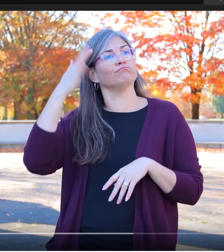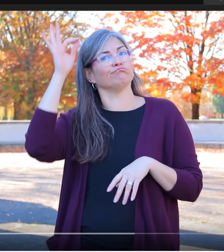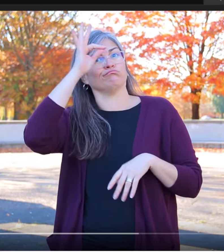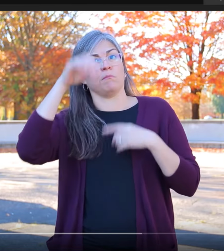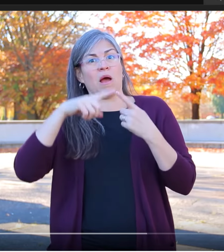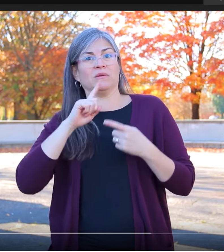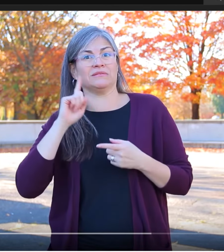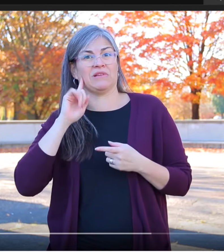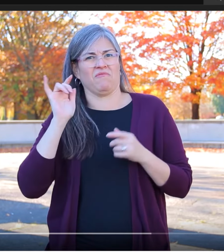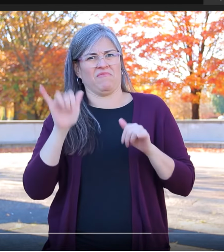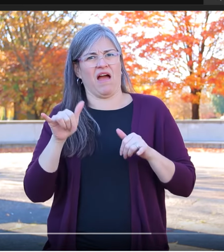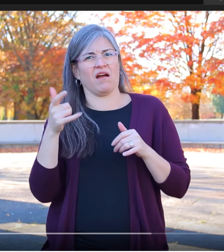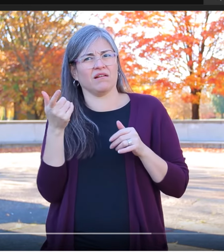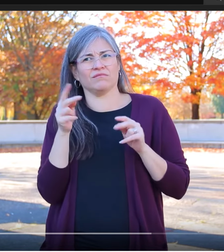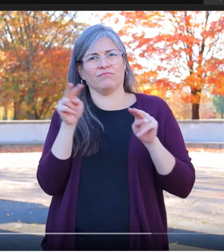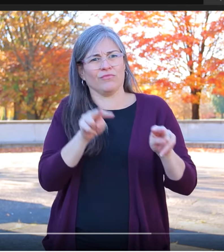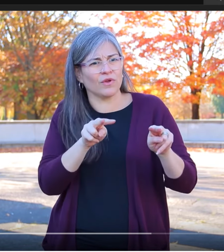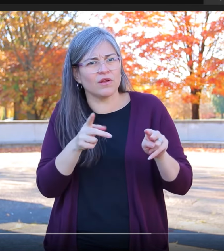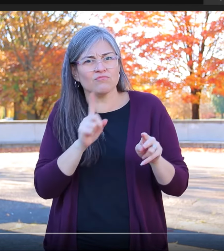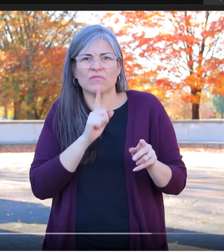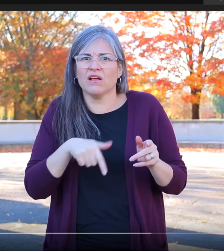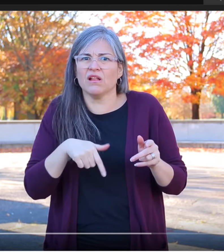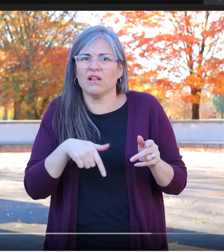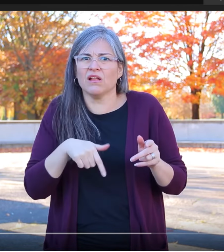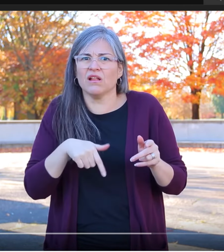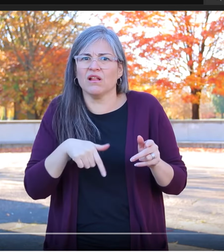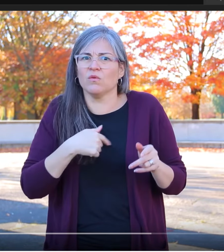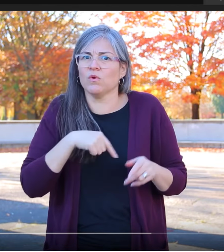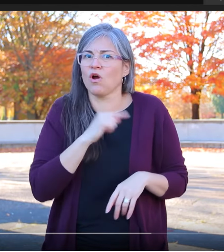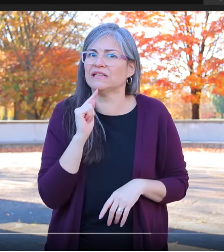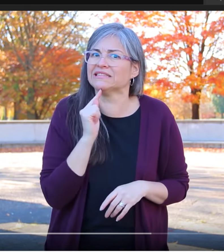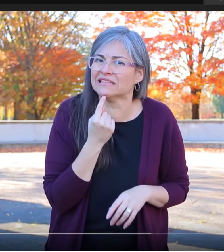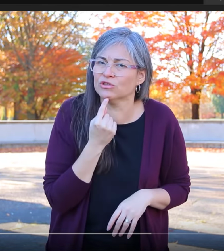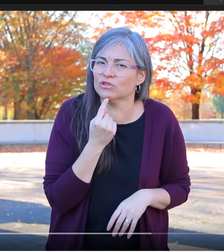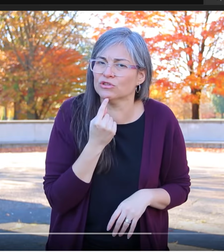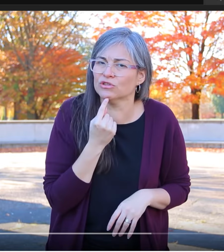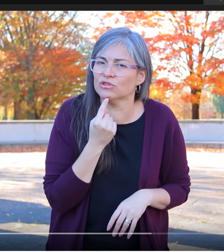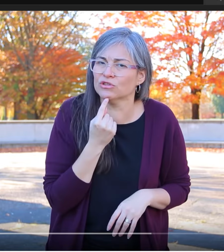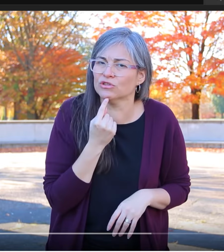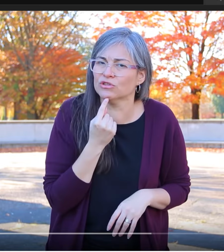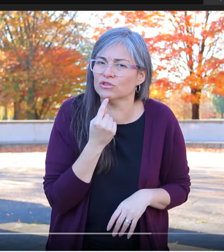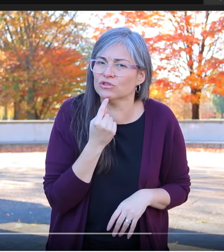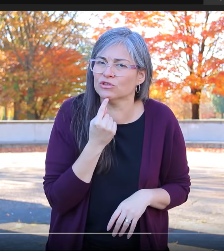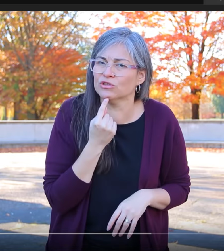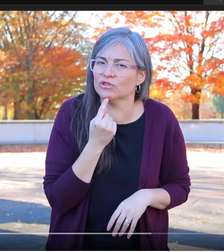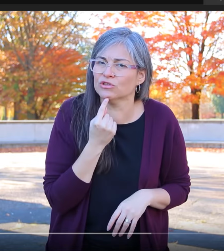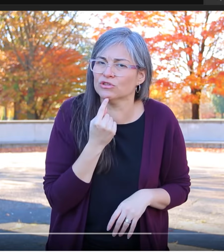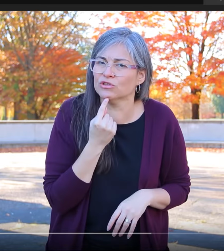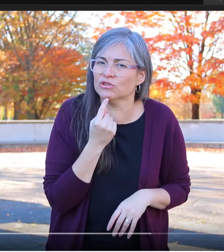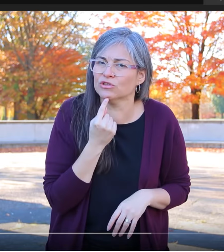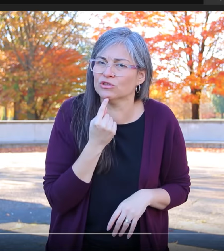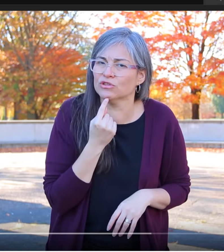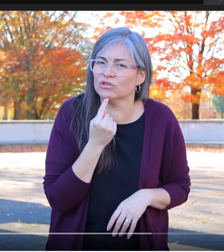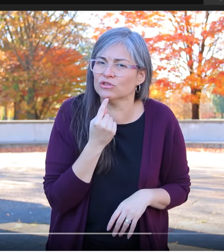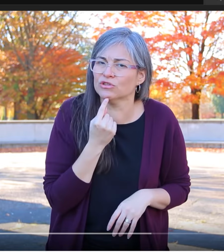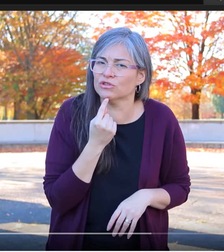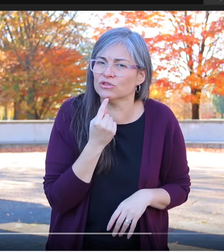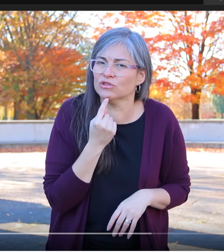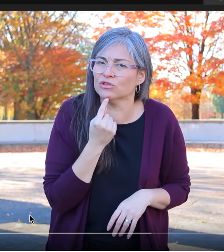hearing people clueless about deaf. They can look at us and see we're really